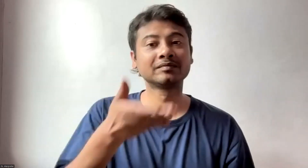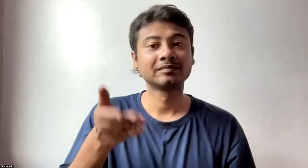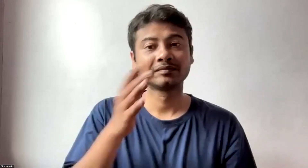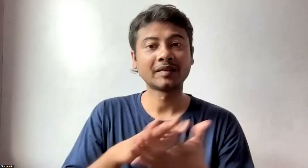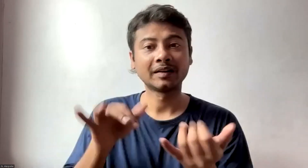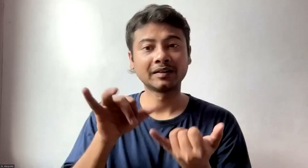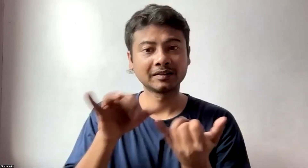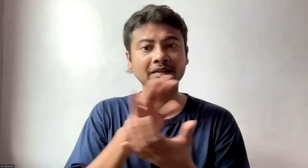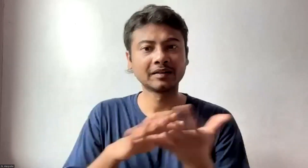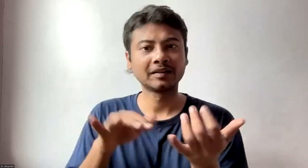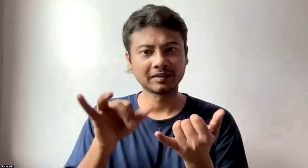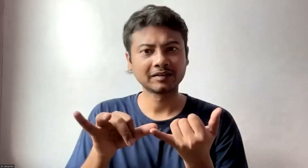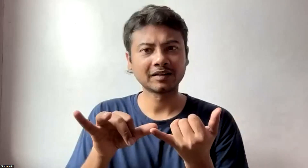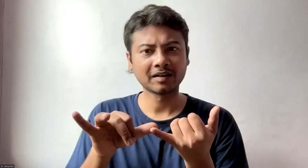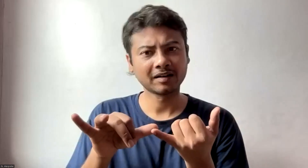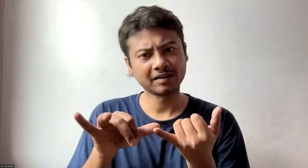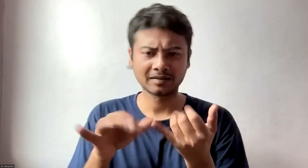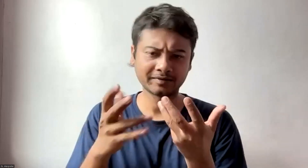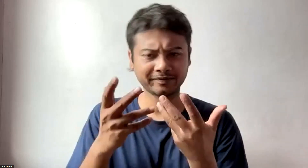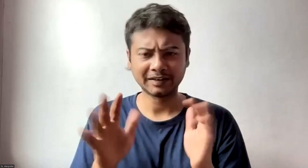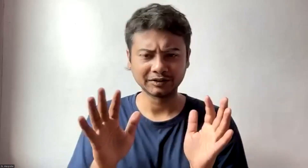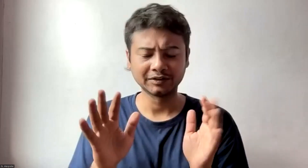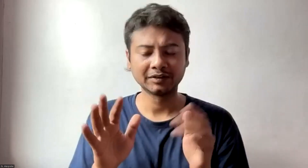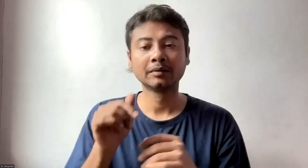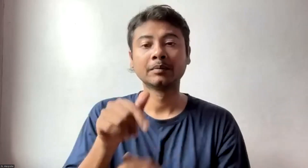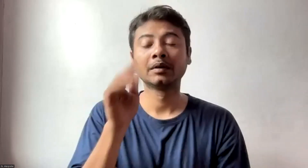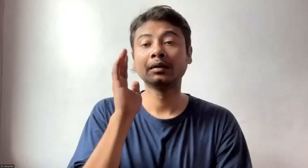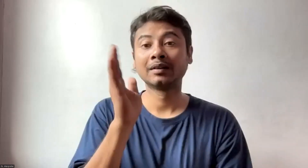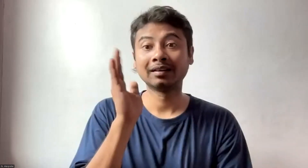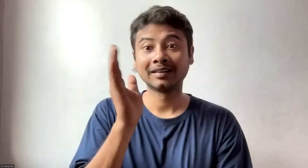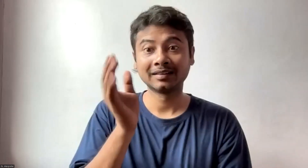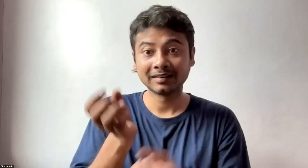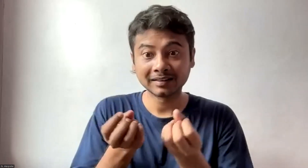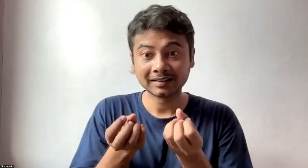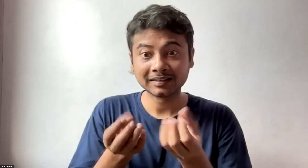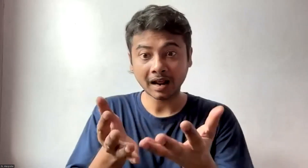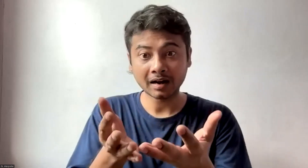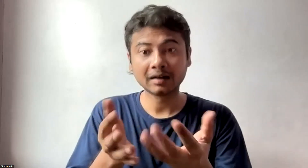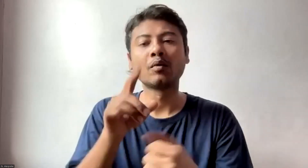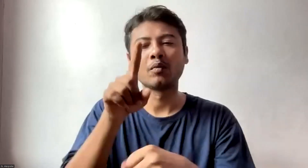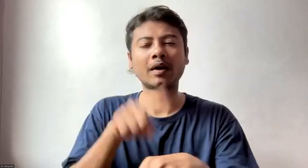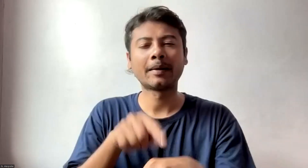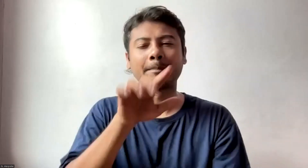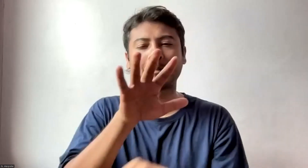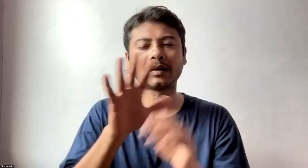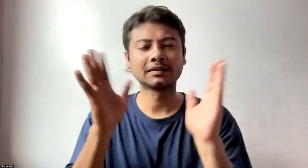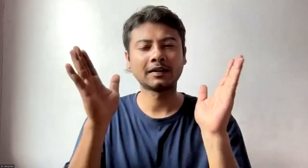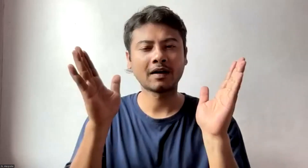just once more chant the Panchatattva and the Hare Krishna Mahamantra, right? So, Jai Shri Krishna